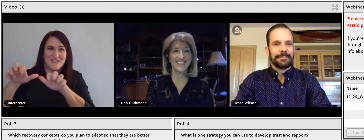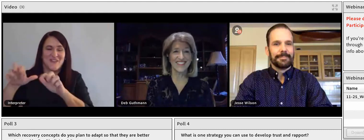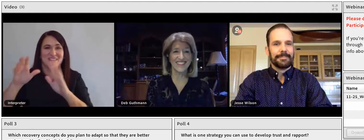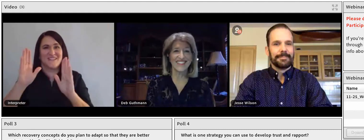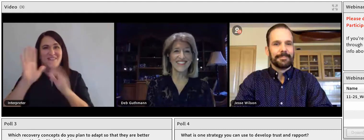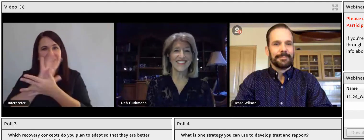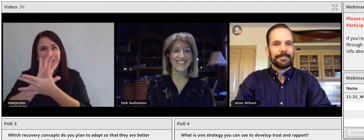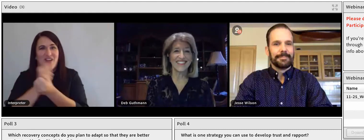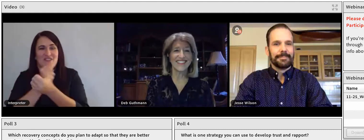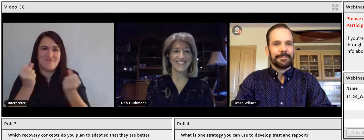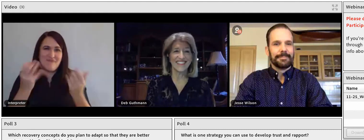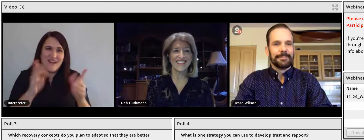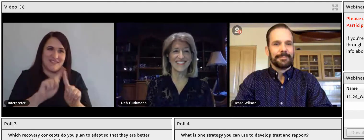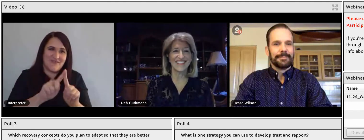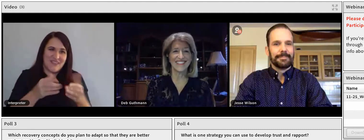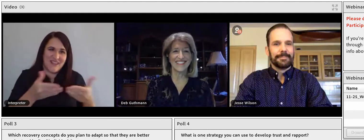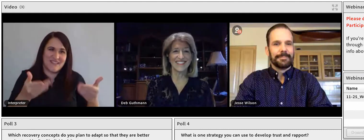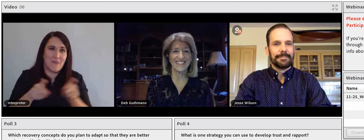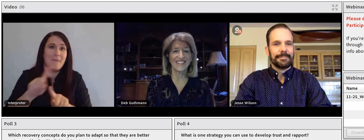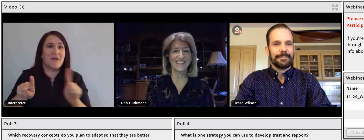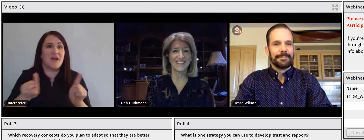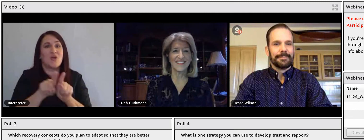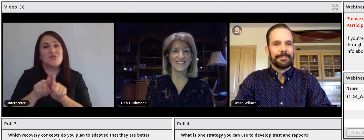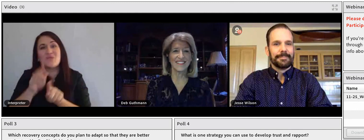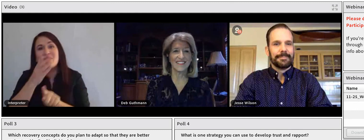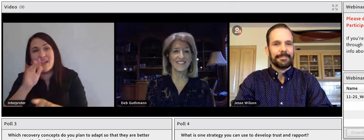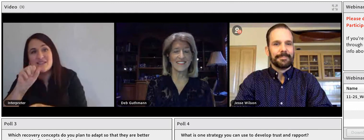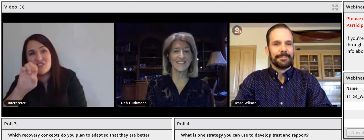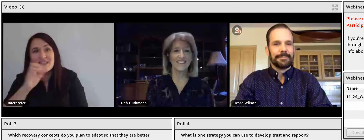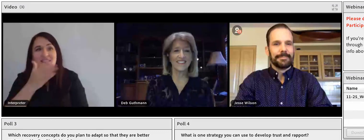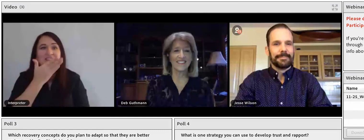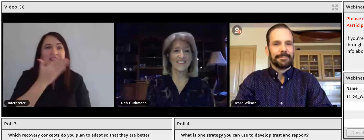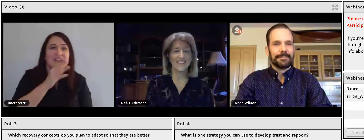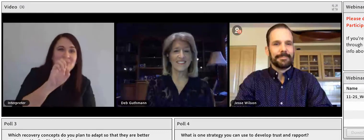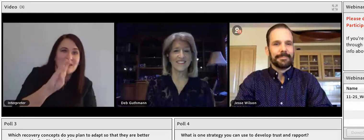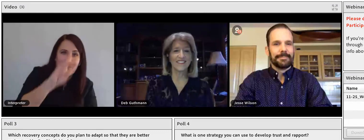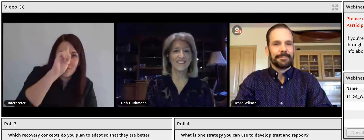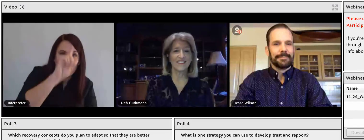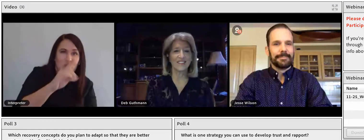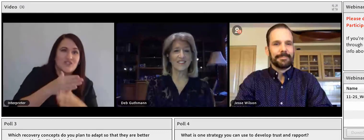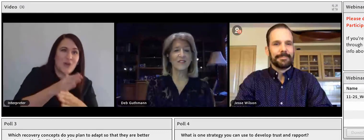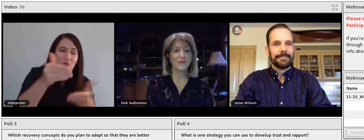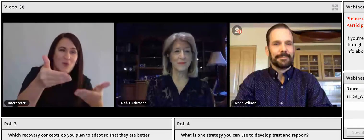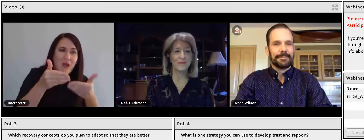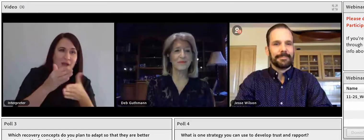things happening. And especially thanks to Jesse and to Deb for sharing your wealth of information. So